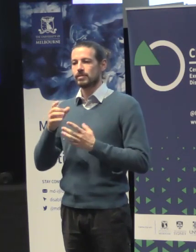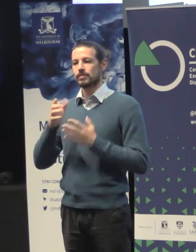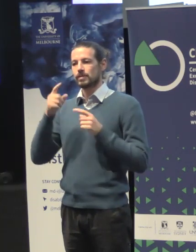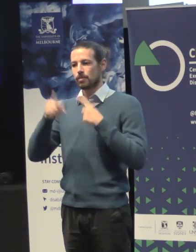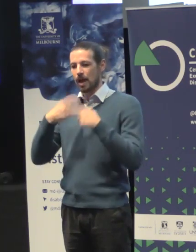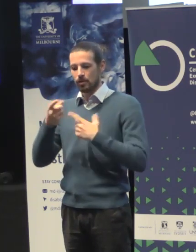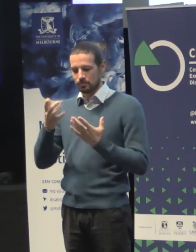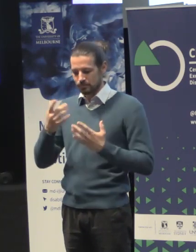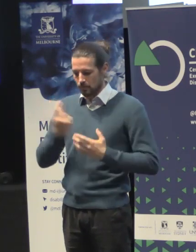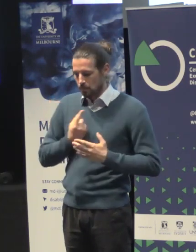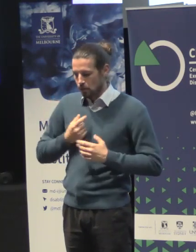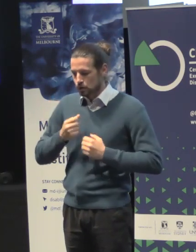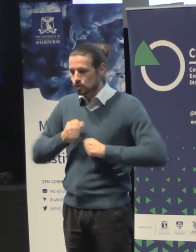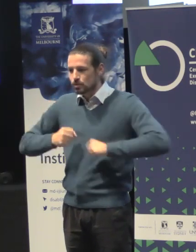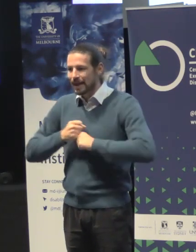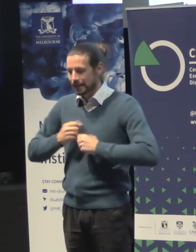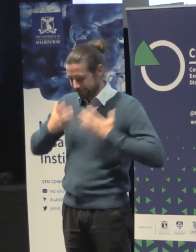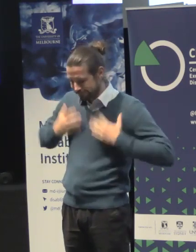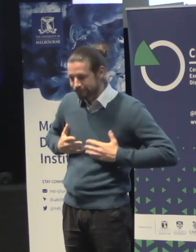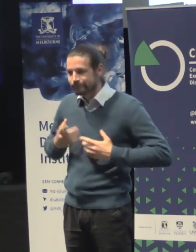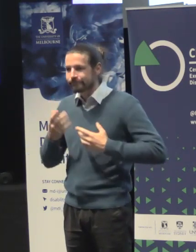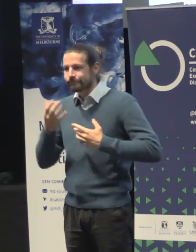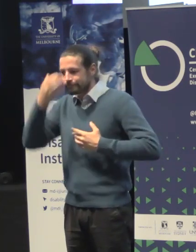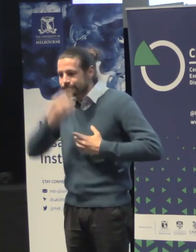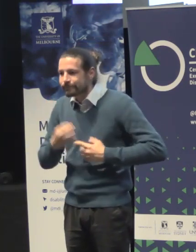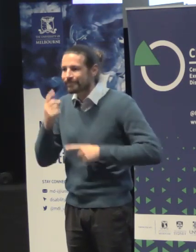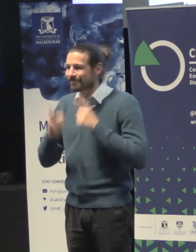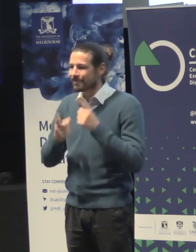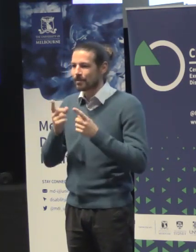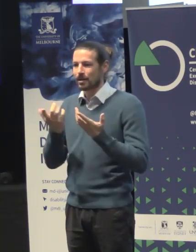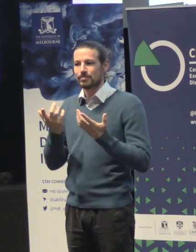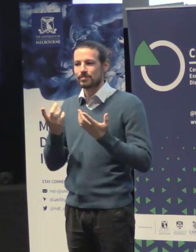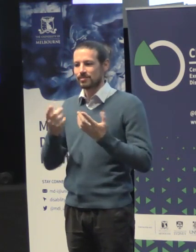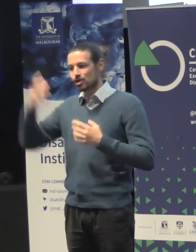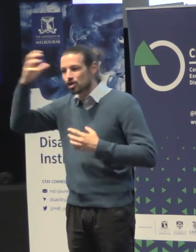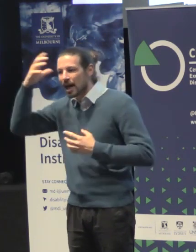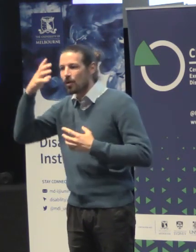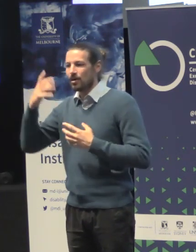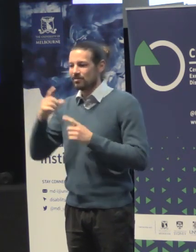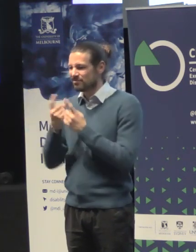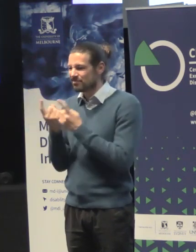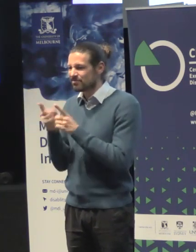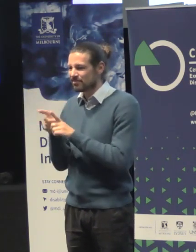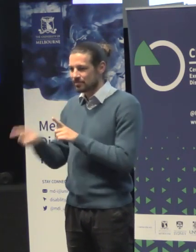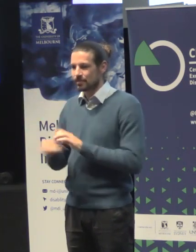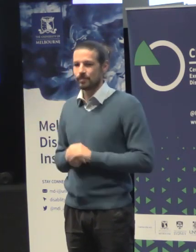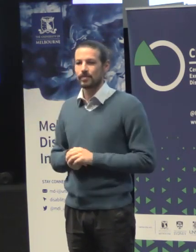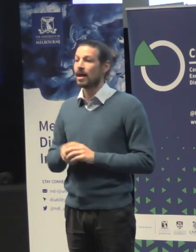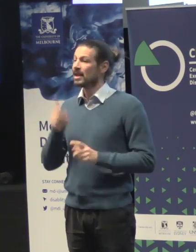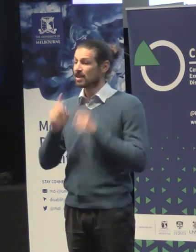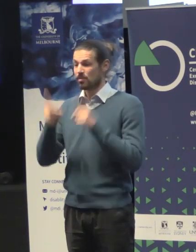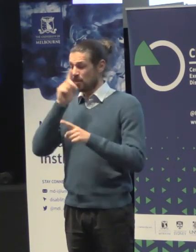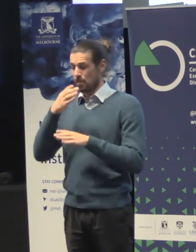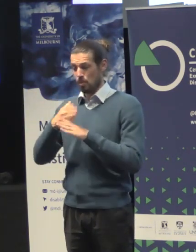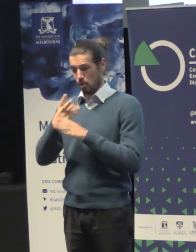bodies, nakedness sometimes, showering. You're doing things together all the time. Sometimes we had people who were working for 2 weeks on a